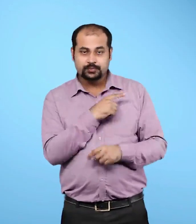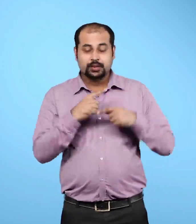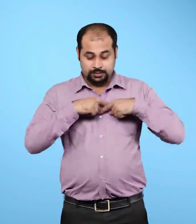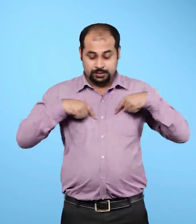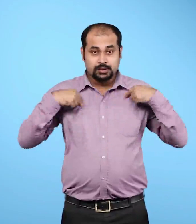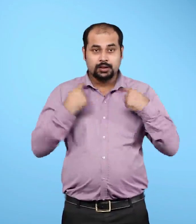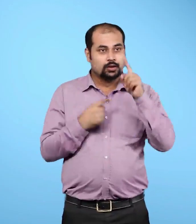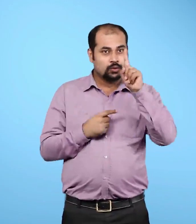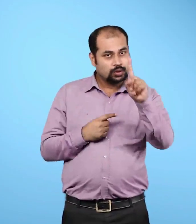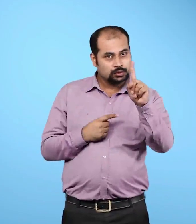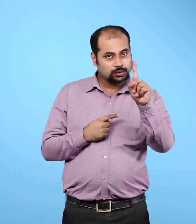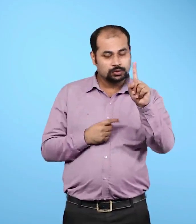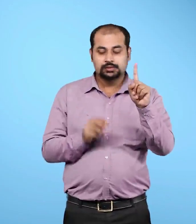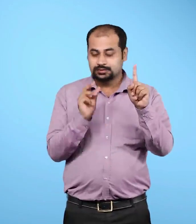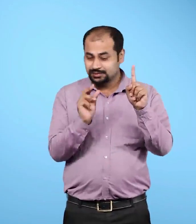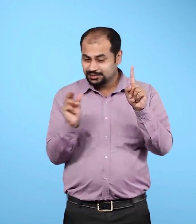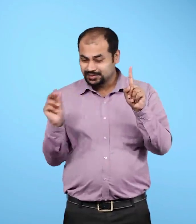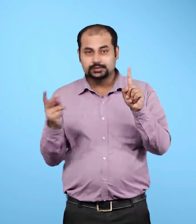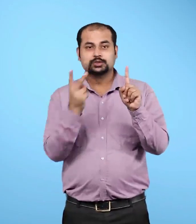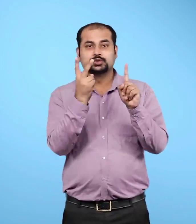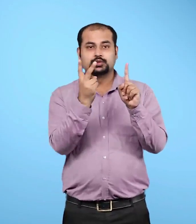One necklace and 2 loose beads.